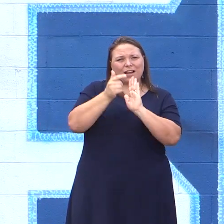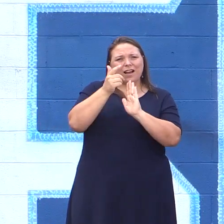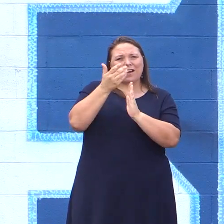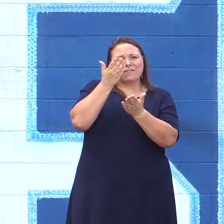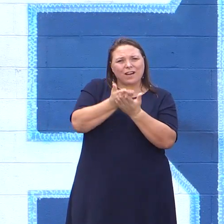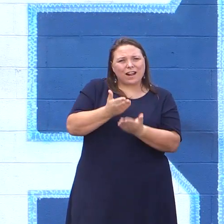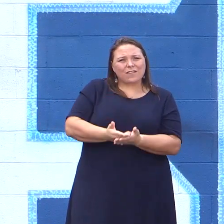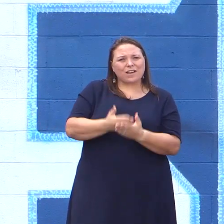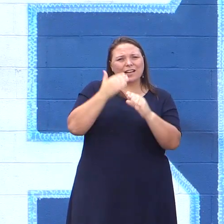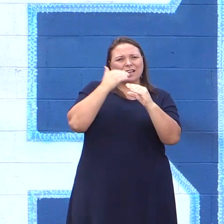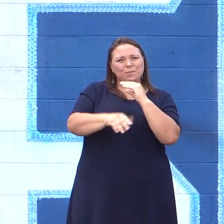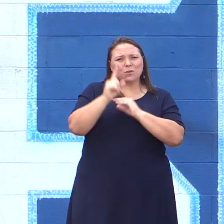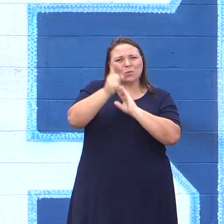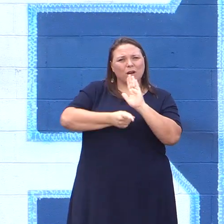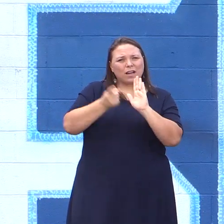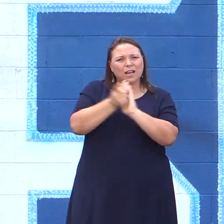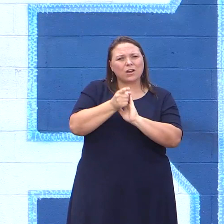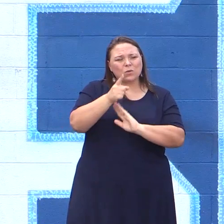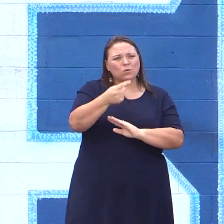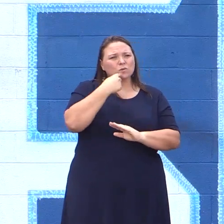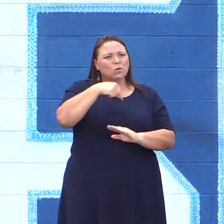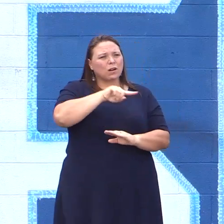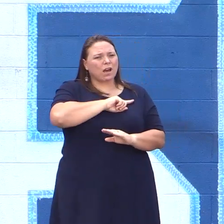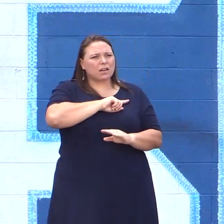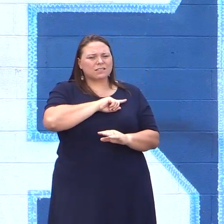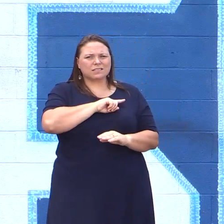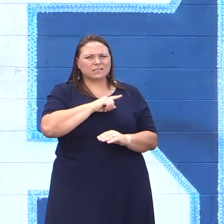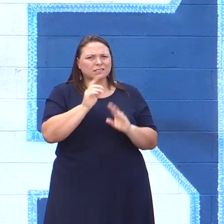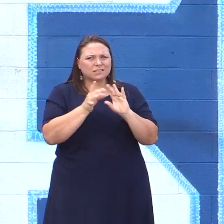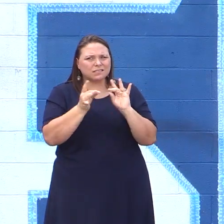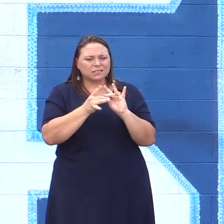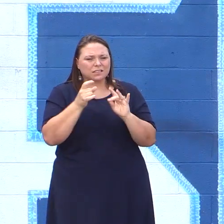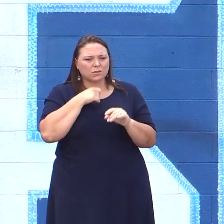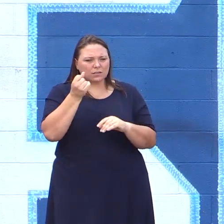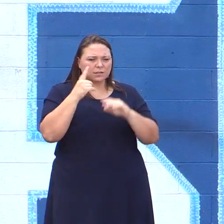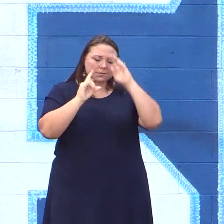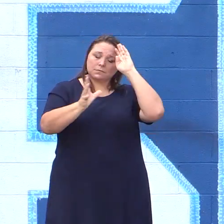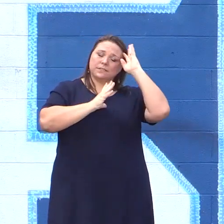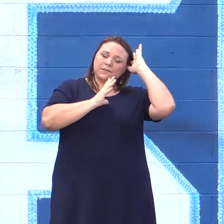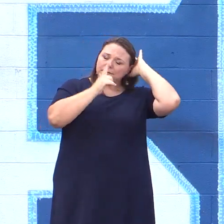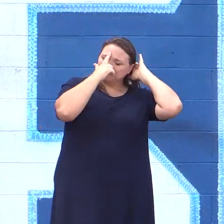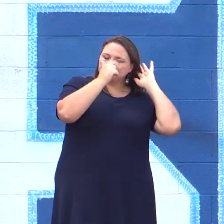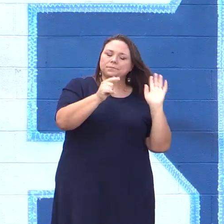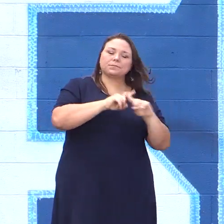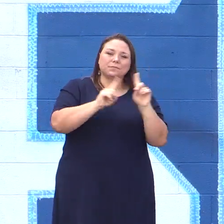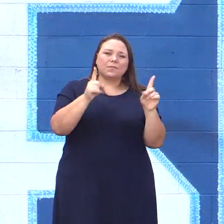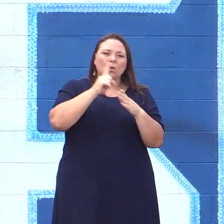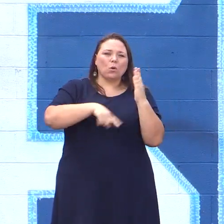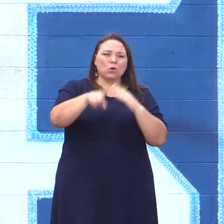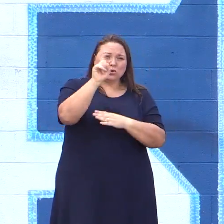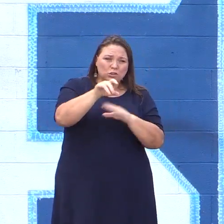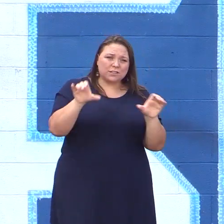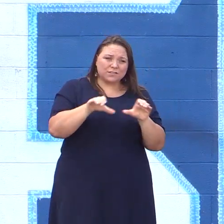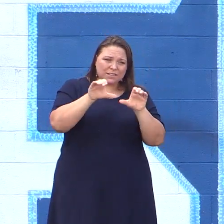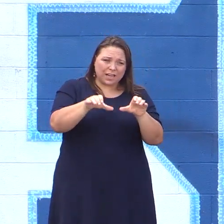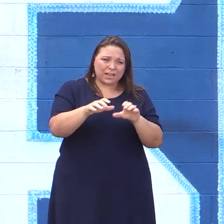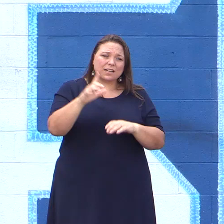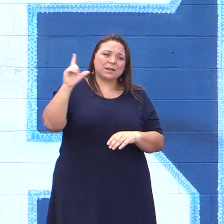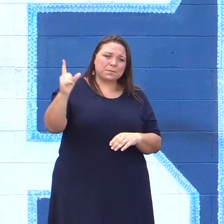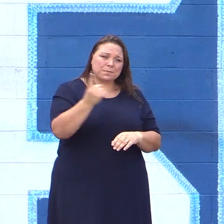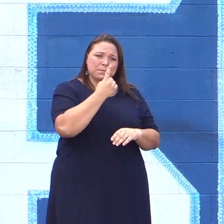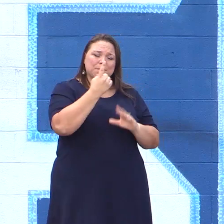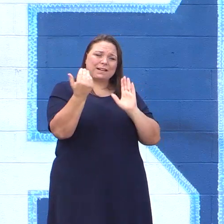hour that you told us to FOIA. Right. Okay. And you know what? That's fine. But what you should have done was to come